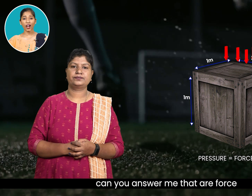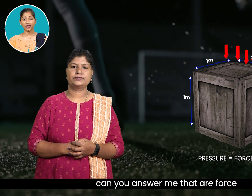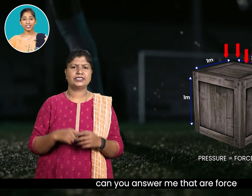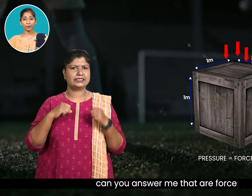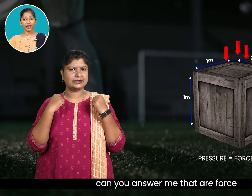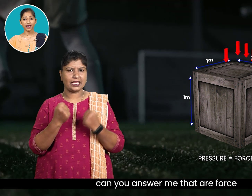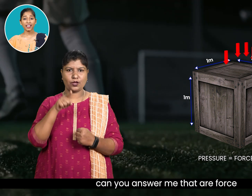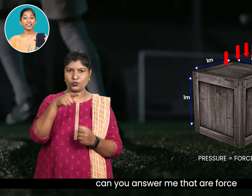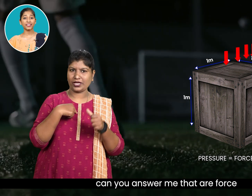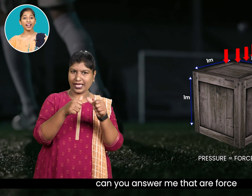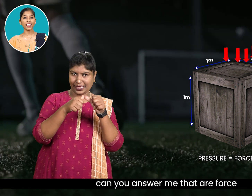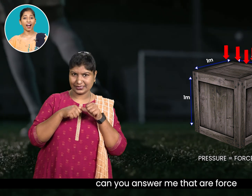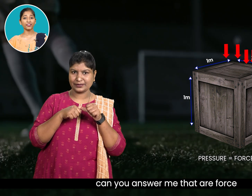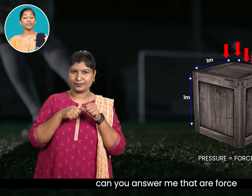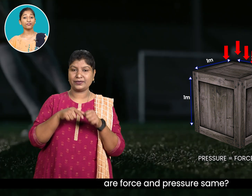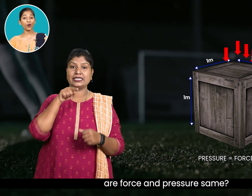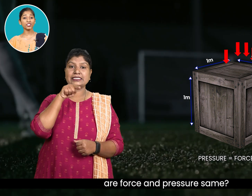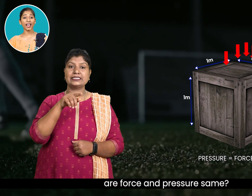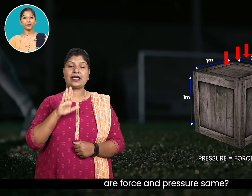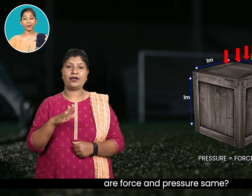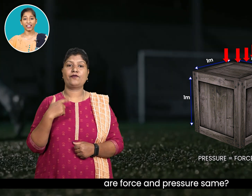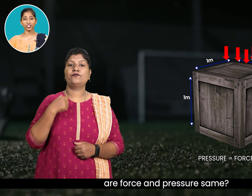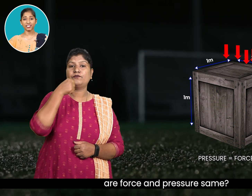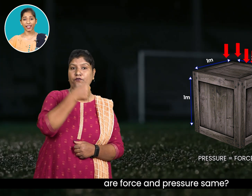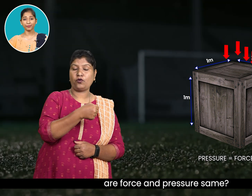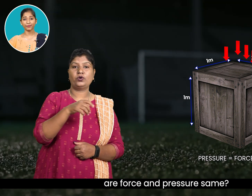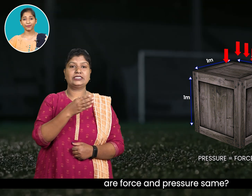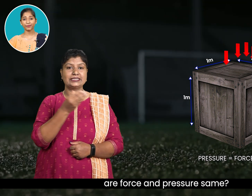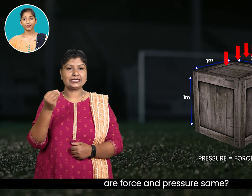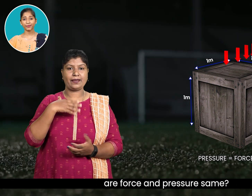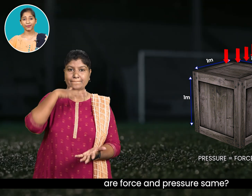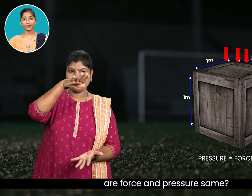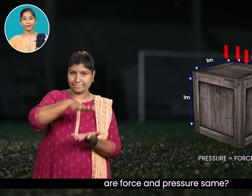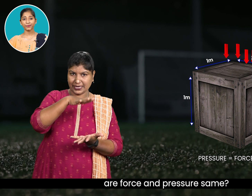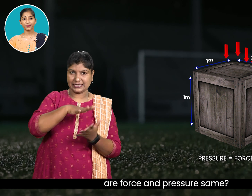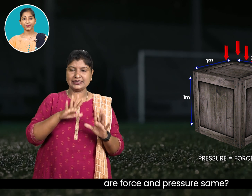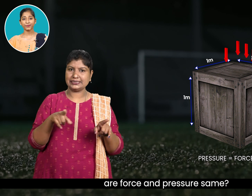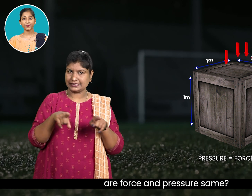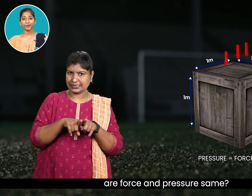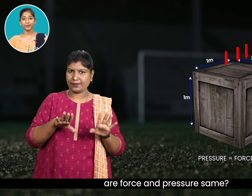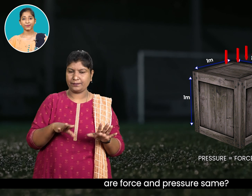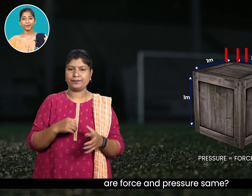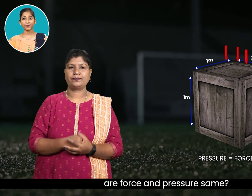can you answer me that are force and pressure same?